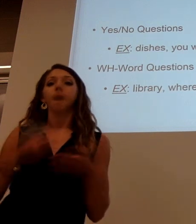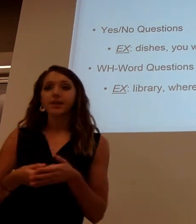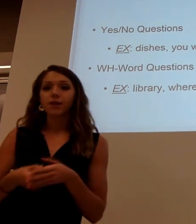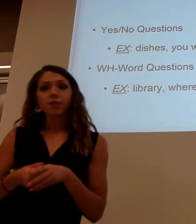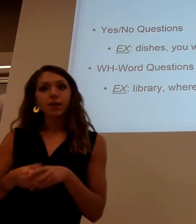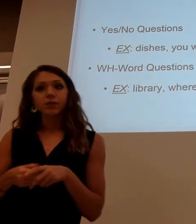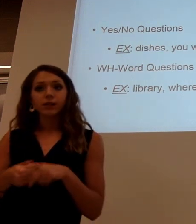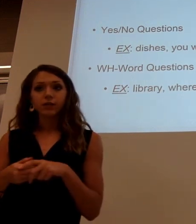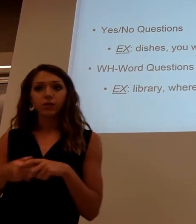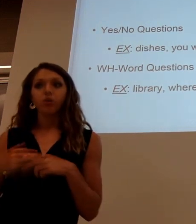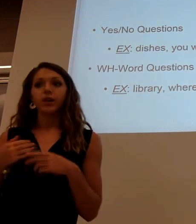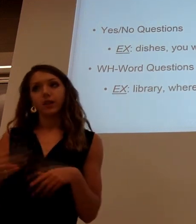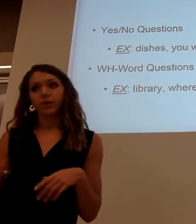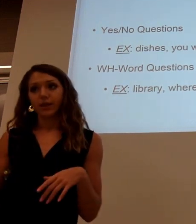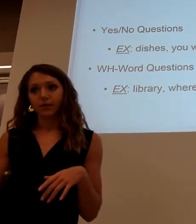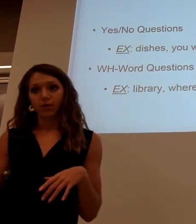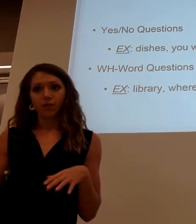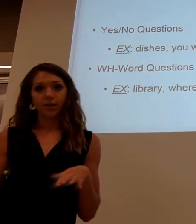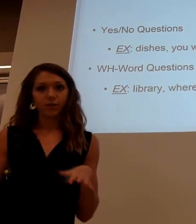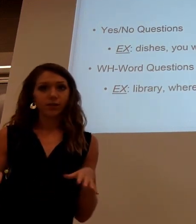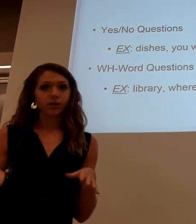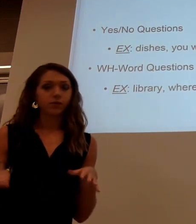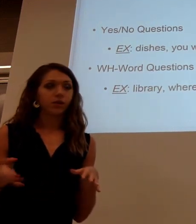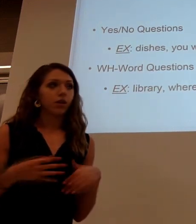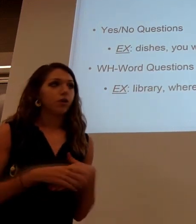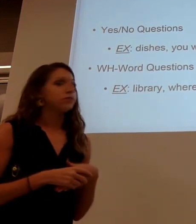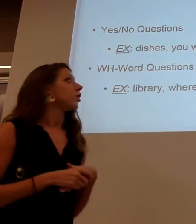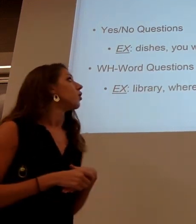correct non-manual signals or incorrect non-manual signals. So,